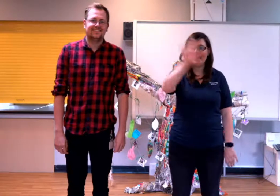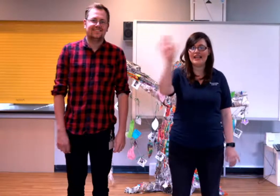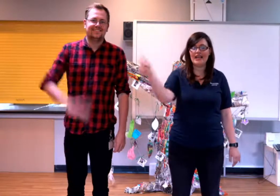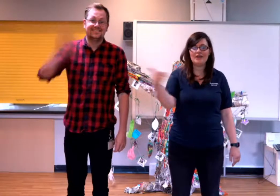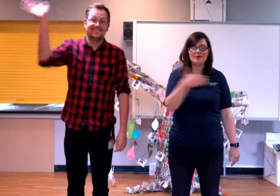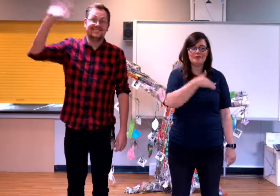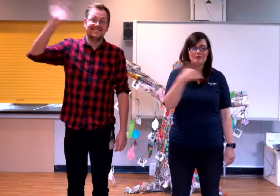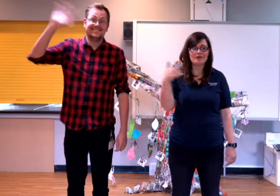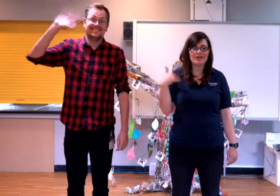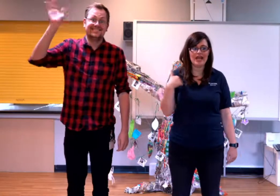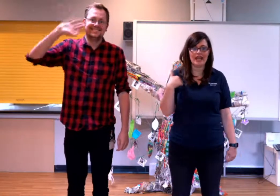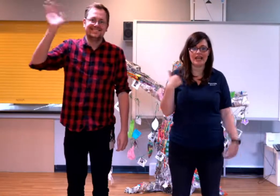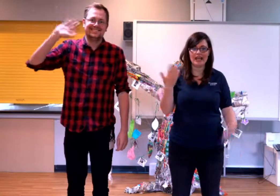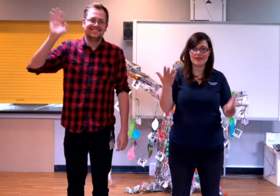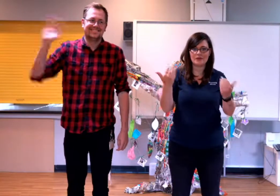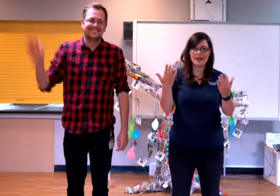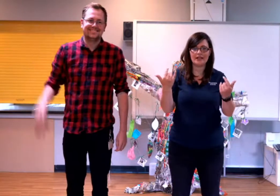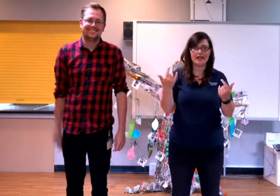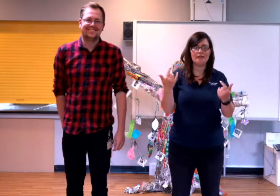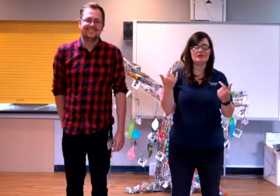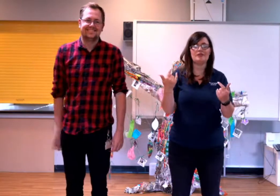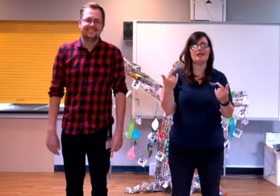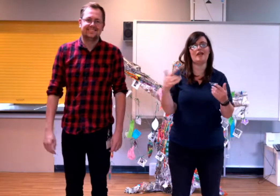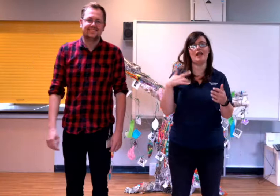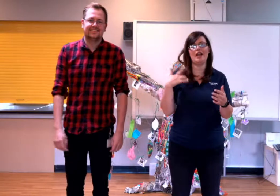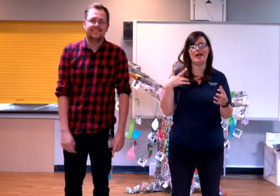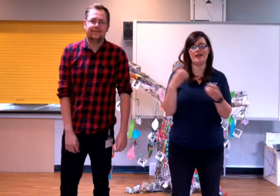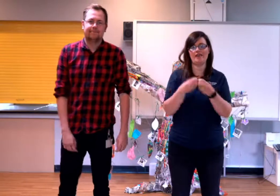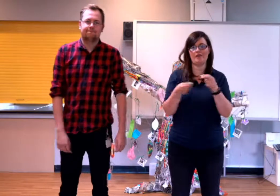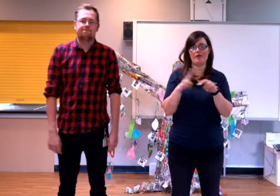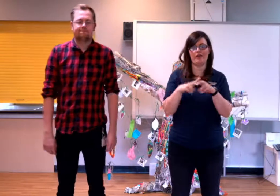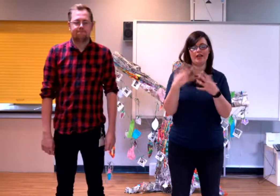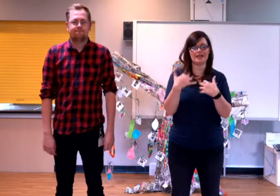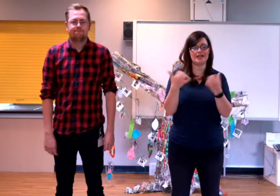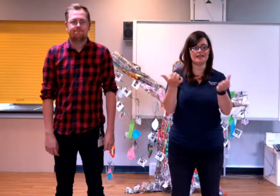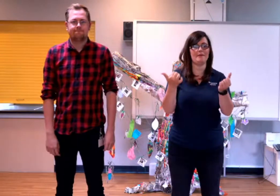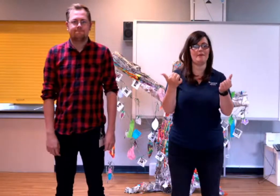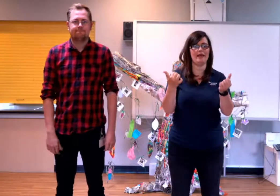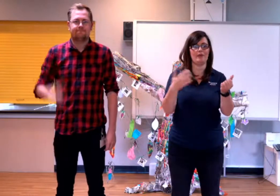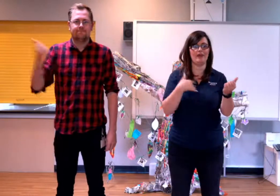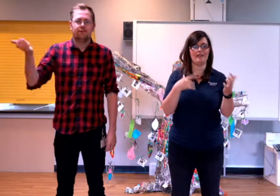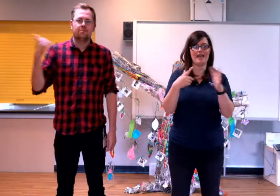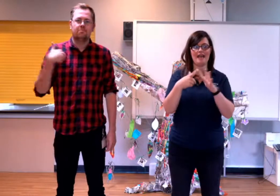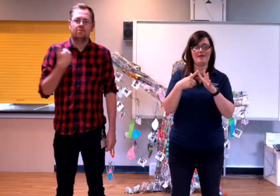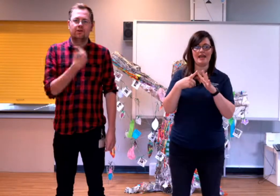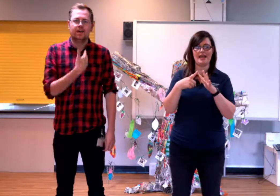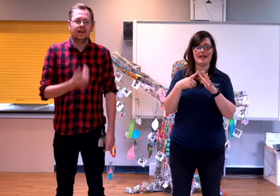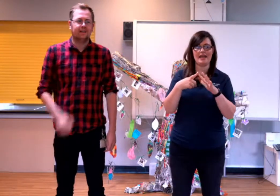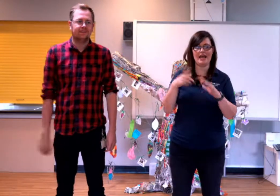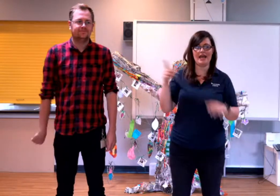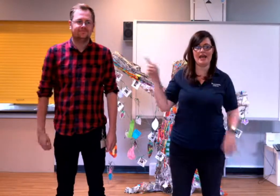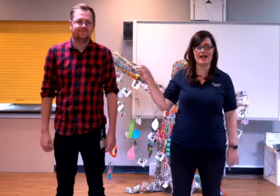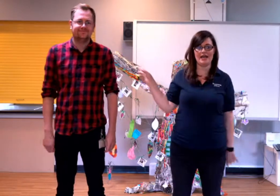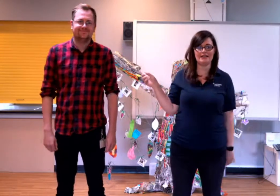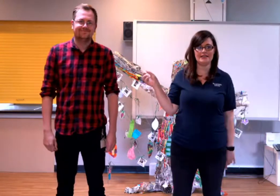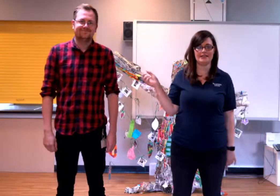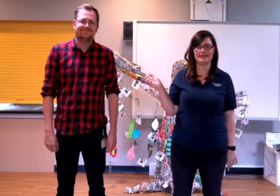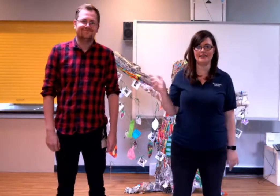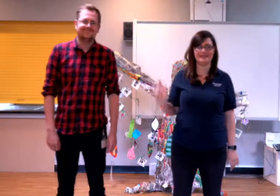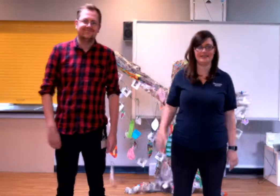Hello, good morning, and welcome to another live Brookfields assembly with Emily and...